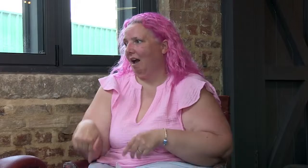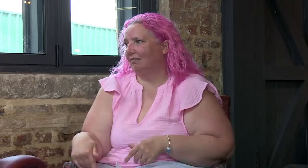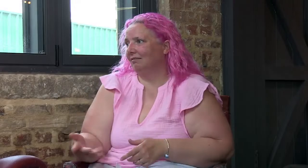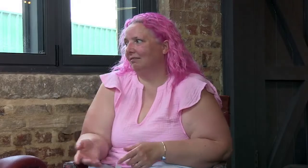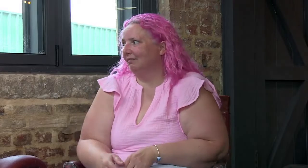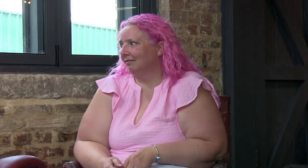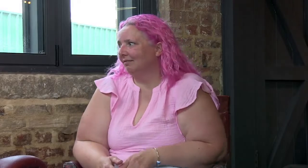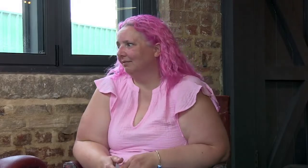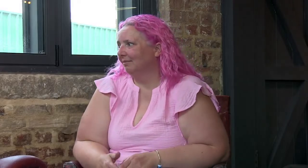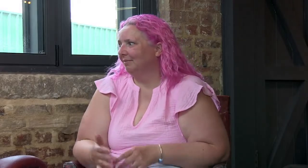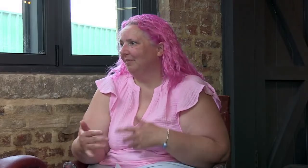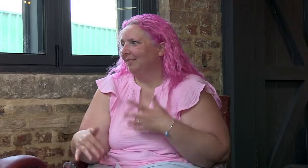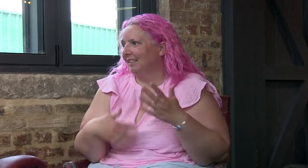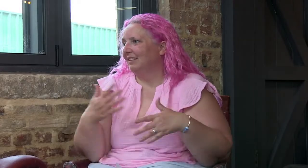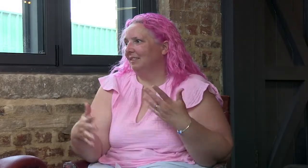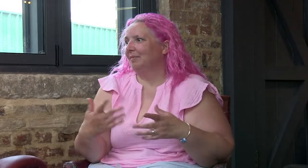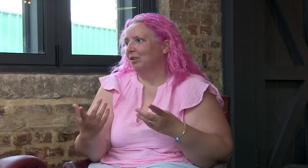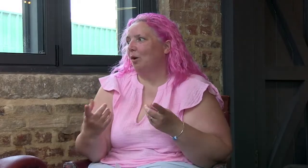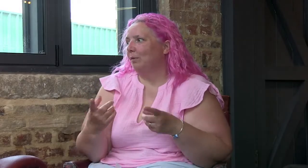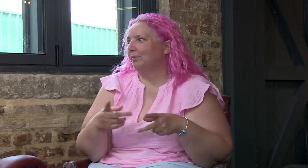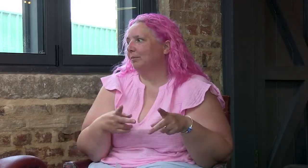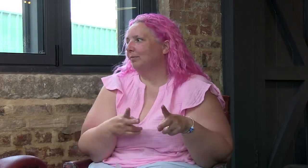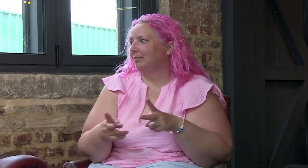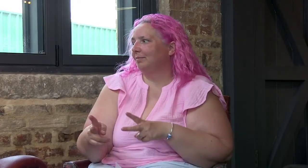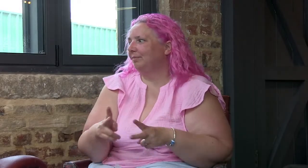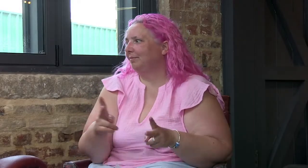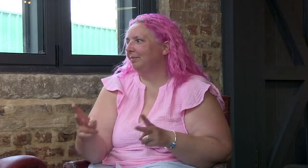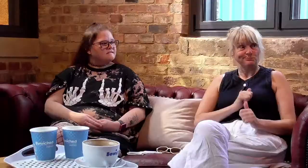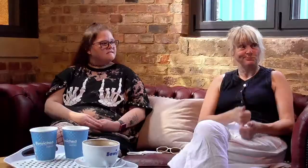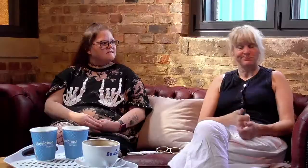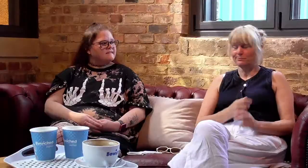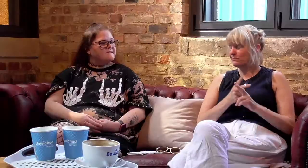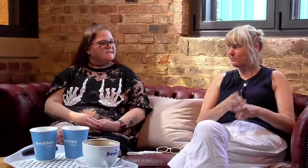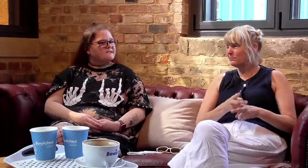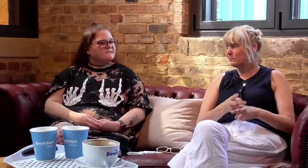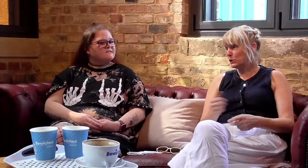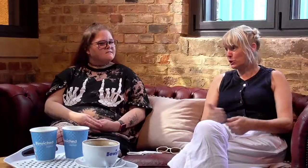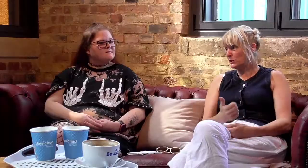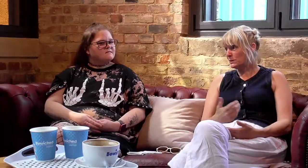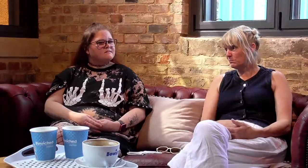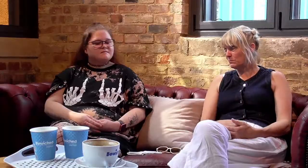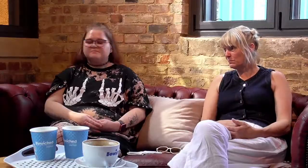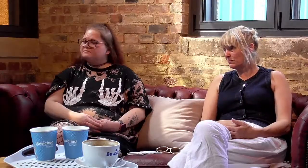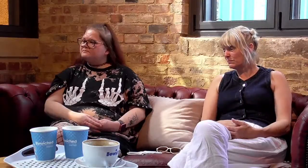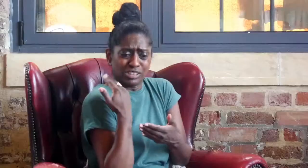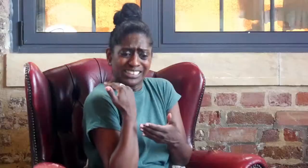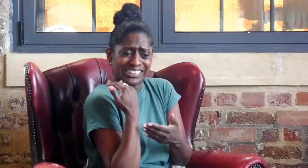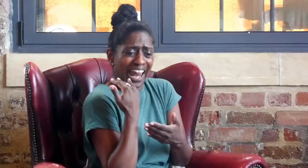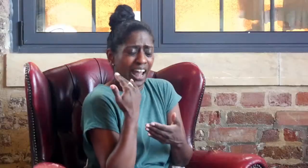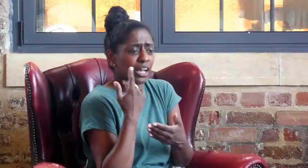know, and evolution, you think the animals and the trees have actually been here a lot longer than we have. We need to look after them.